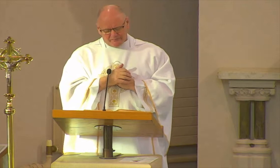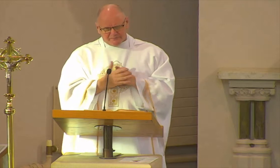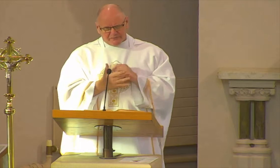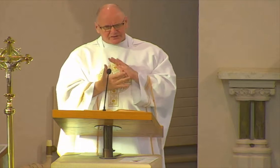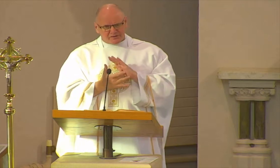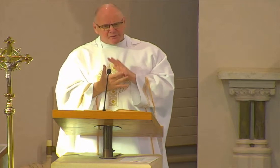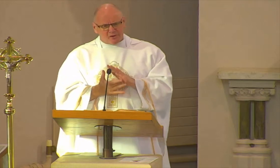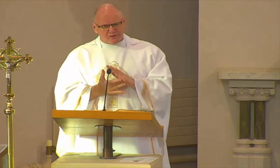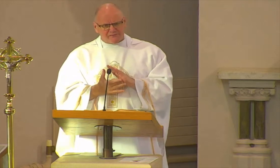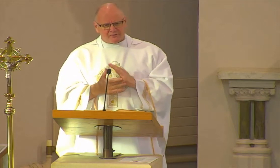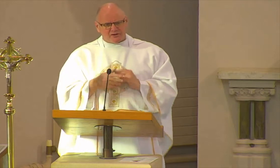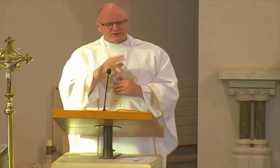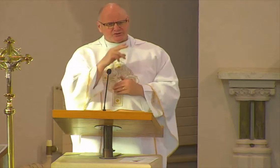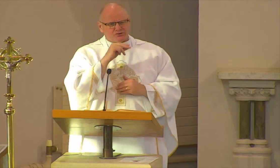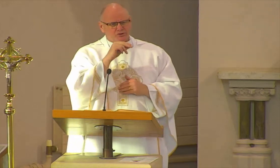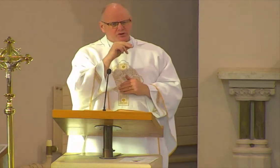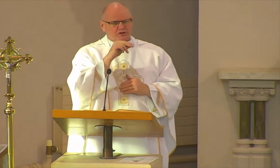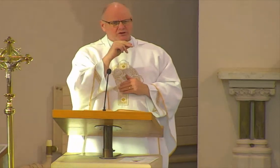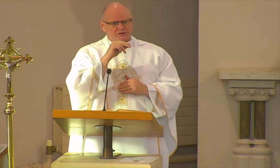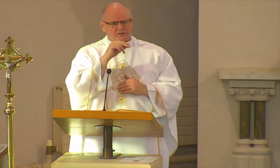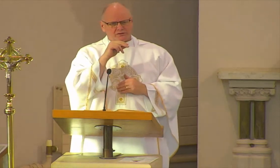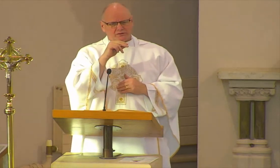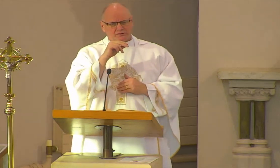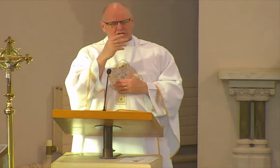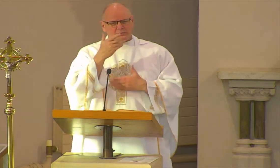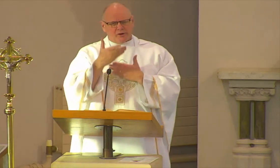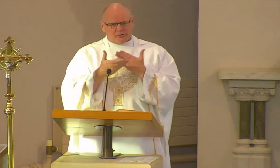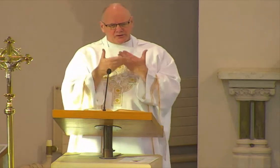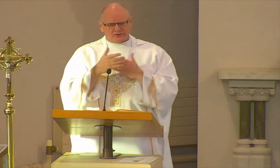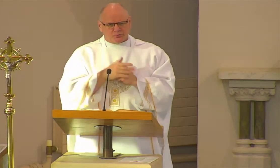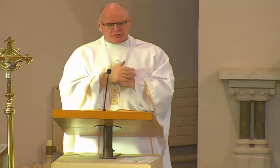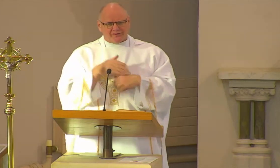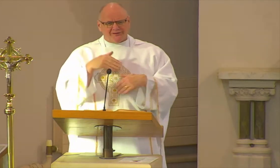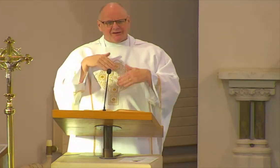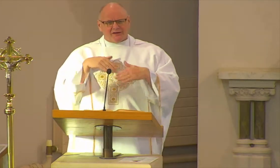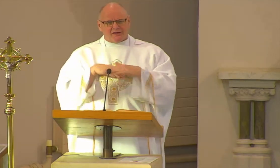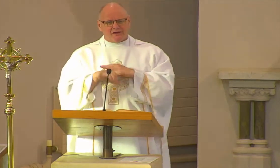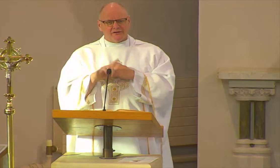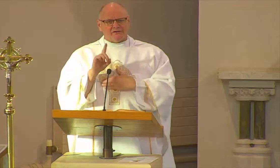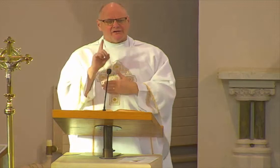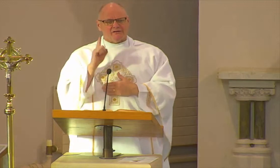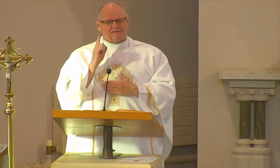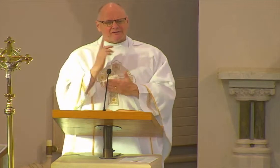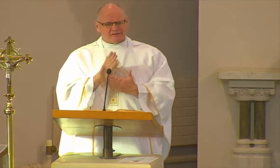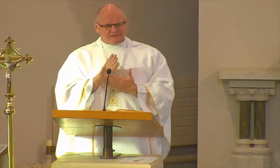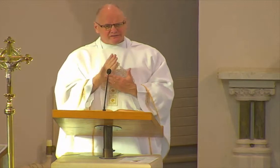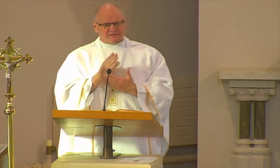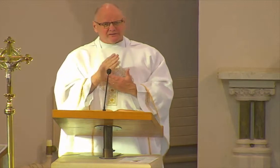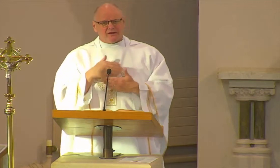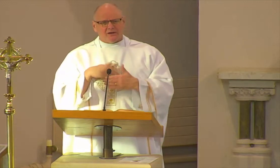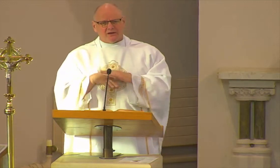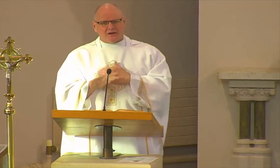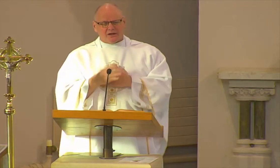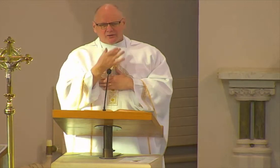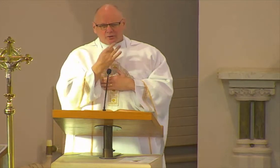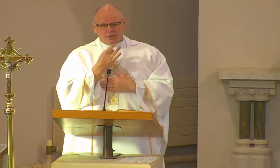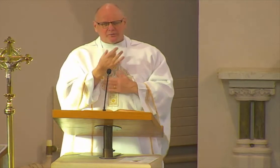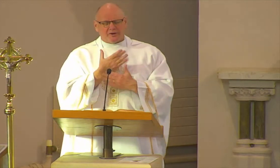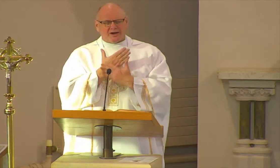It's important for us to talk about our story in faith, in hope, and